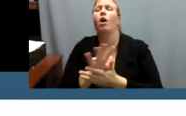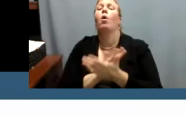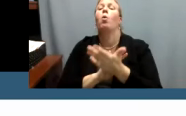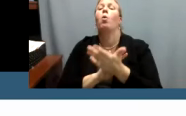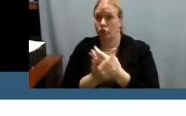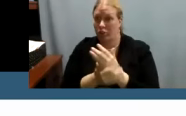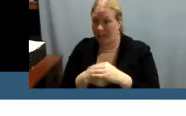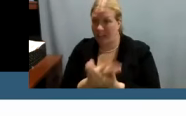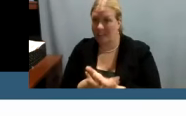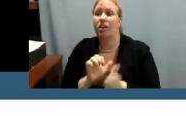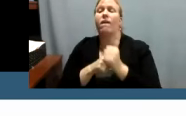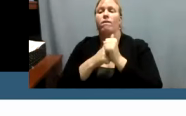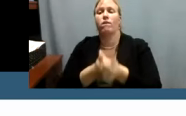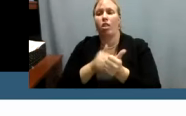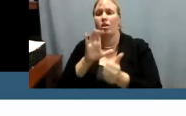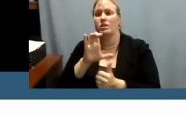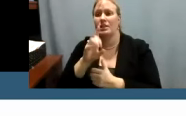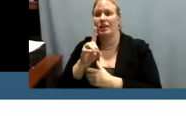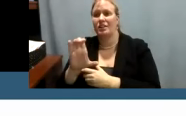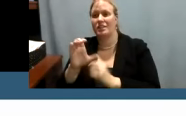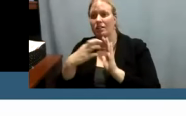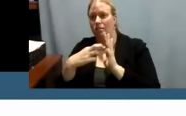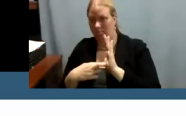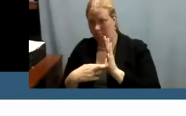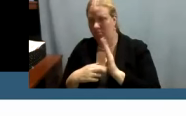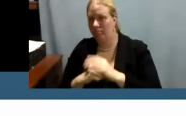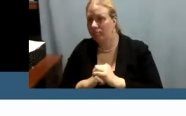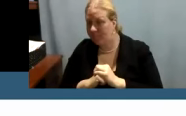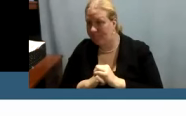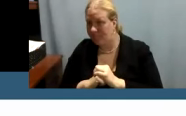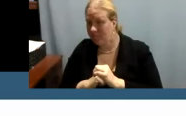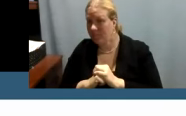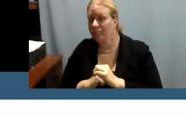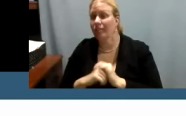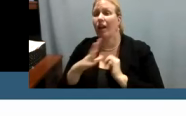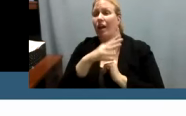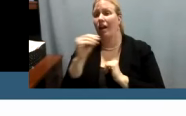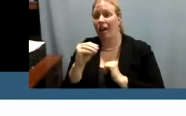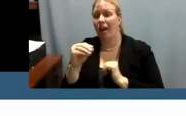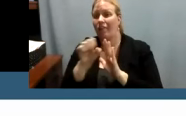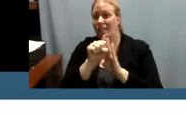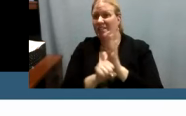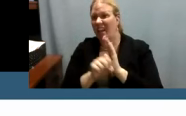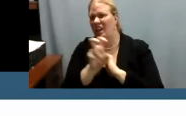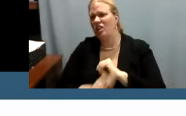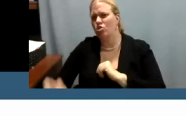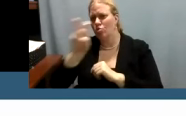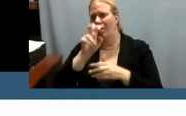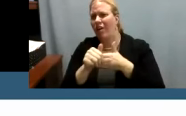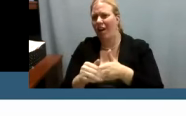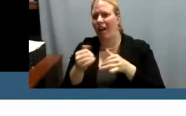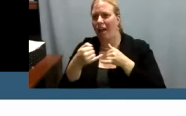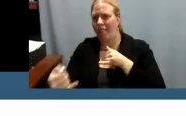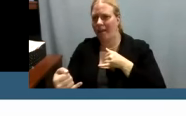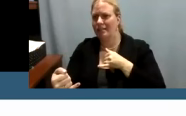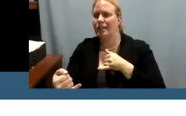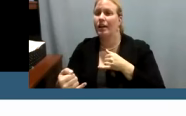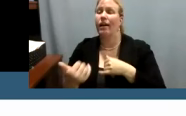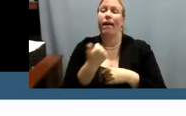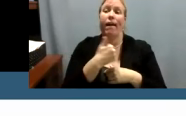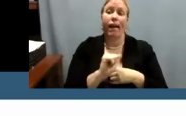cdc travel guidance that are issued along with the state of connecticut's travel guidance um as well as still adhering to any quarantine